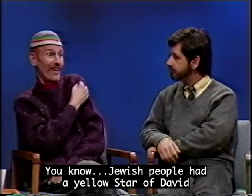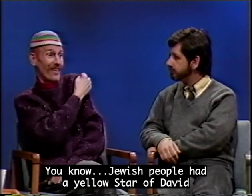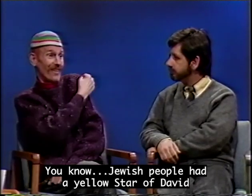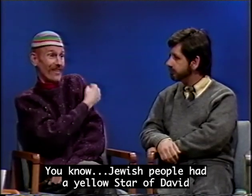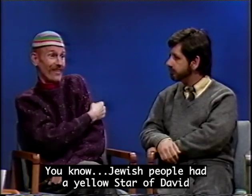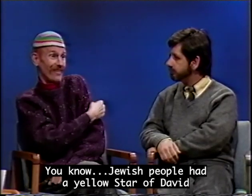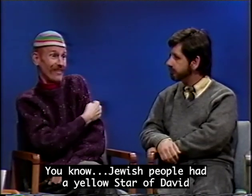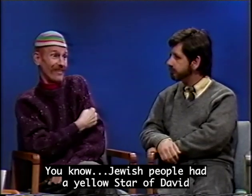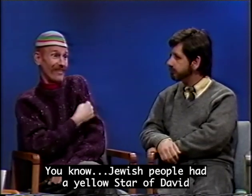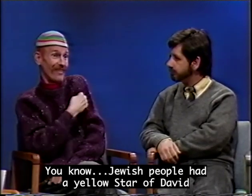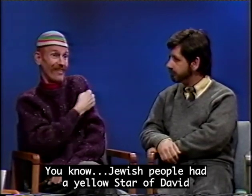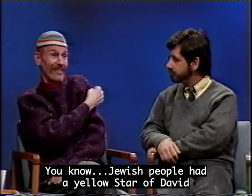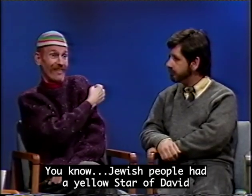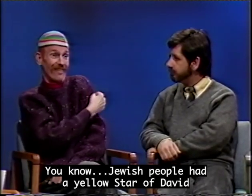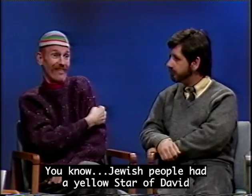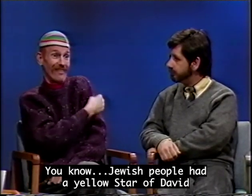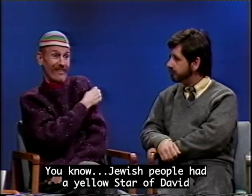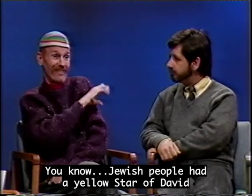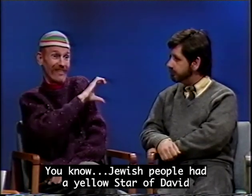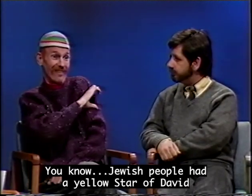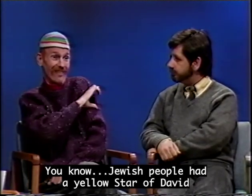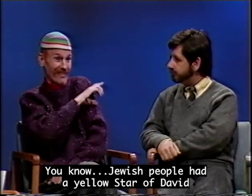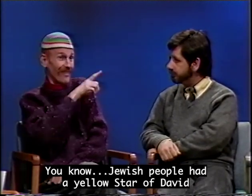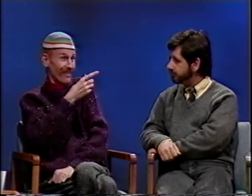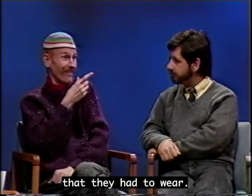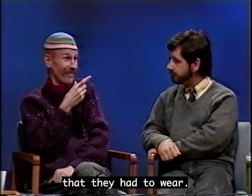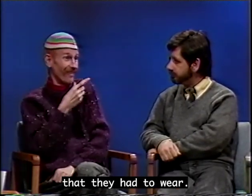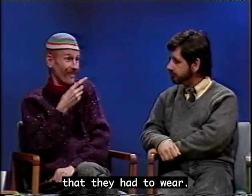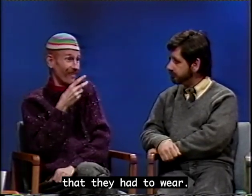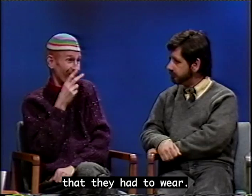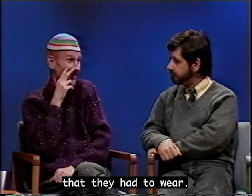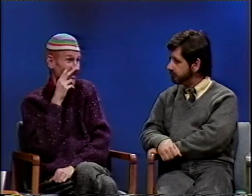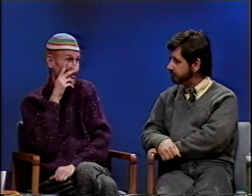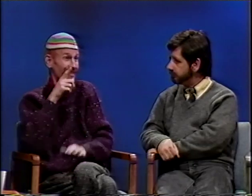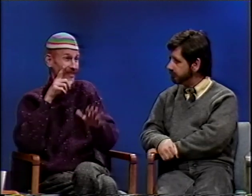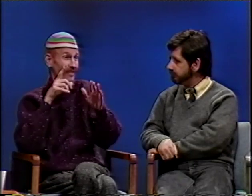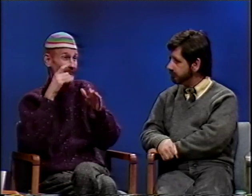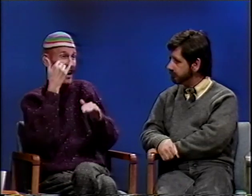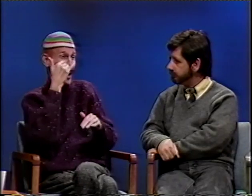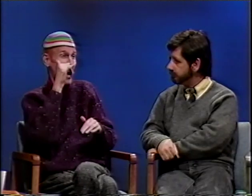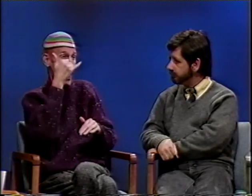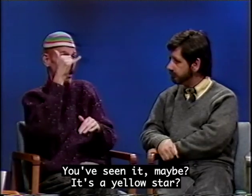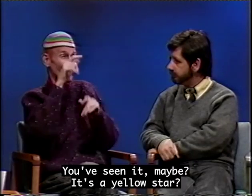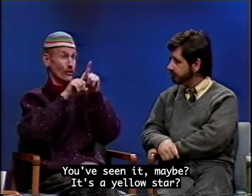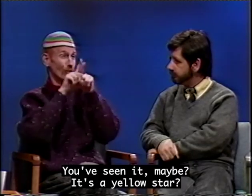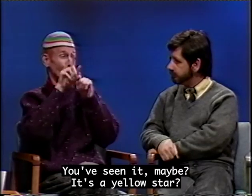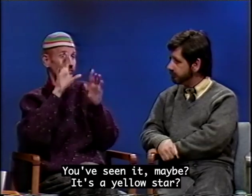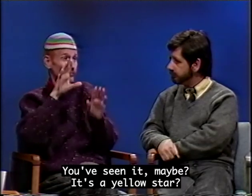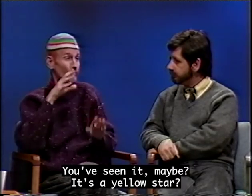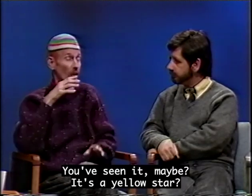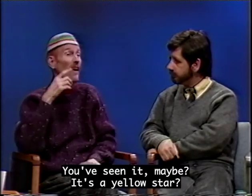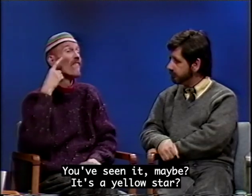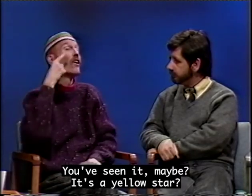Jewish people had a yellow Star of David that they had to wear. You've seen it maybe? It's a yellow